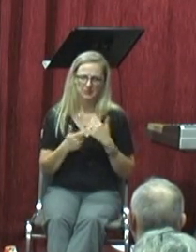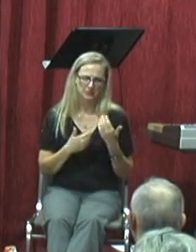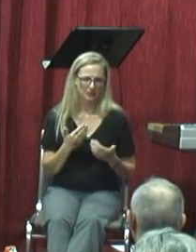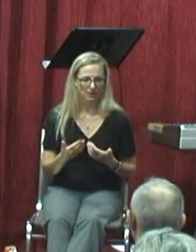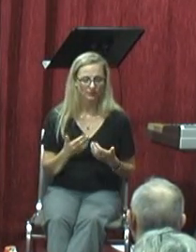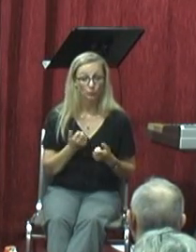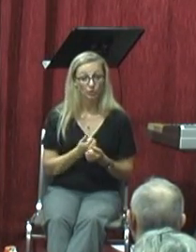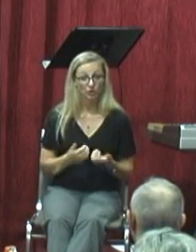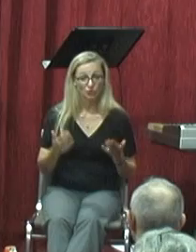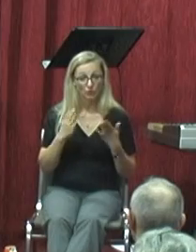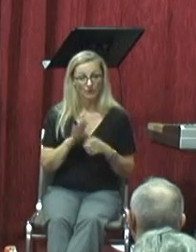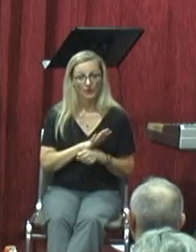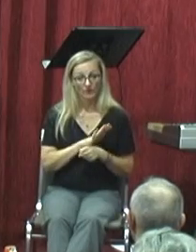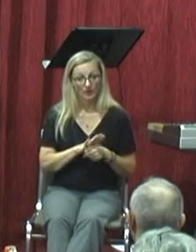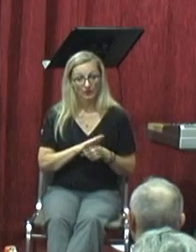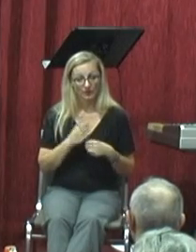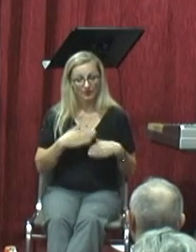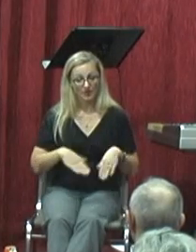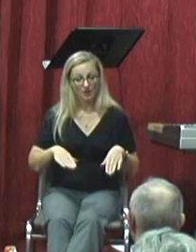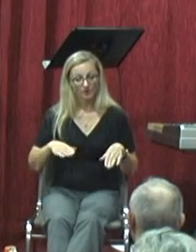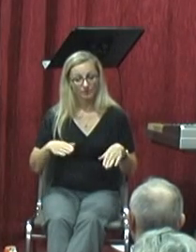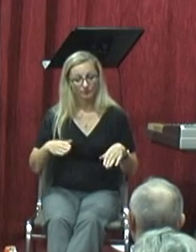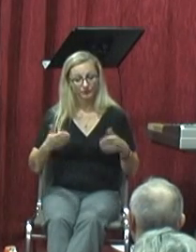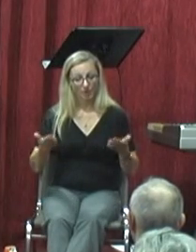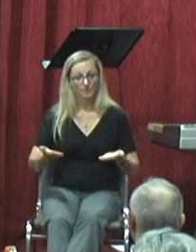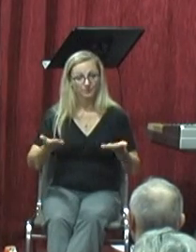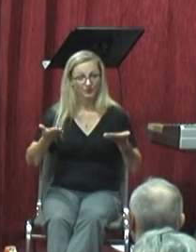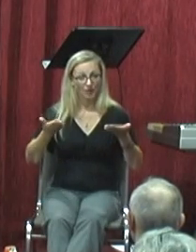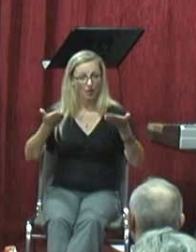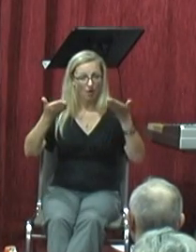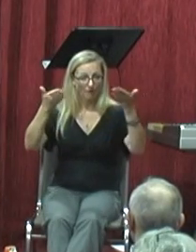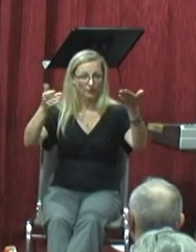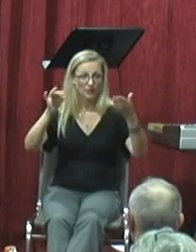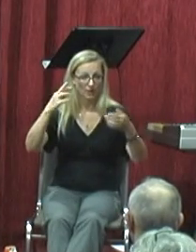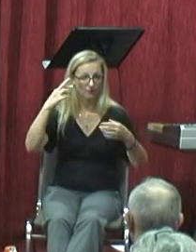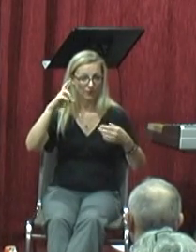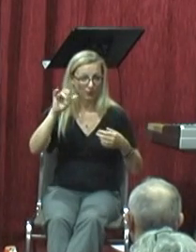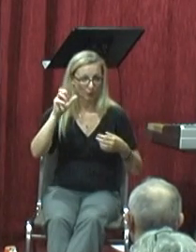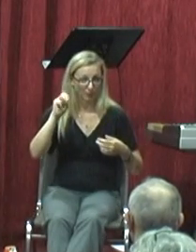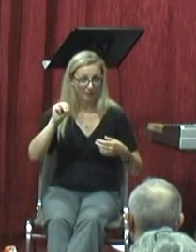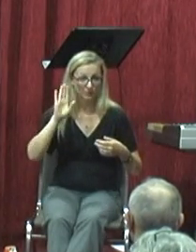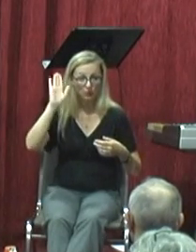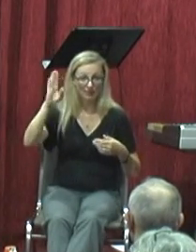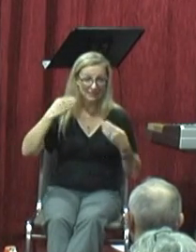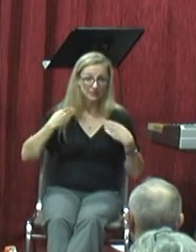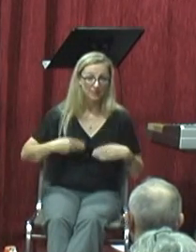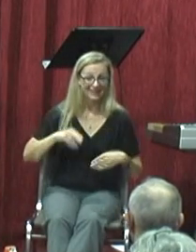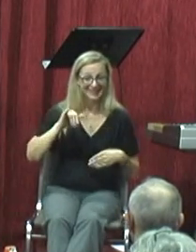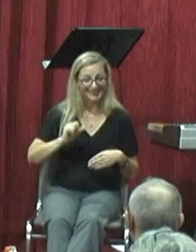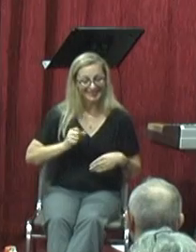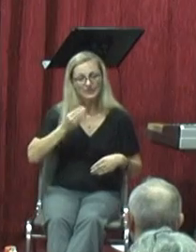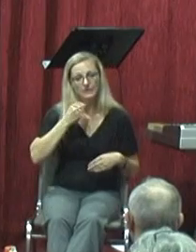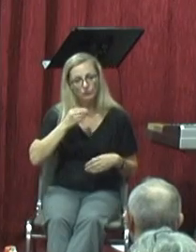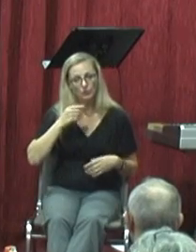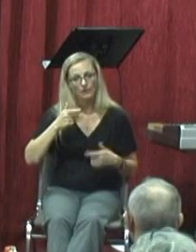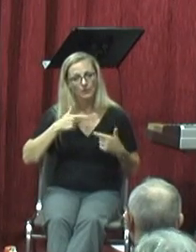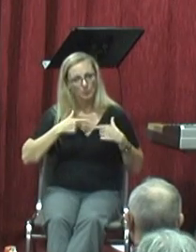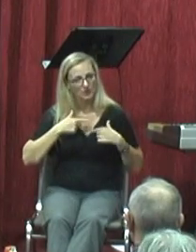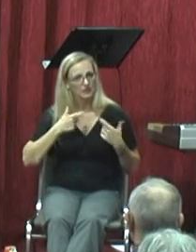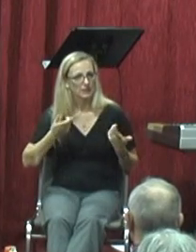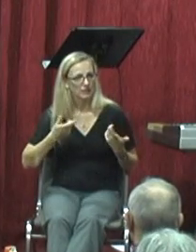Yeshua fulfilled the offering of the ram and the matzah, so his body is the food of the priestly